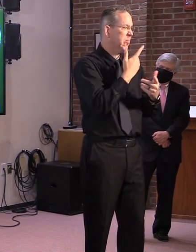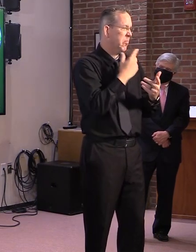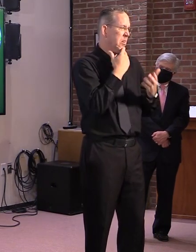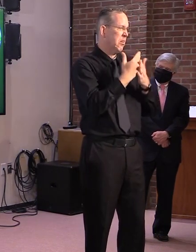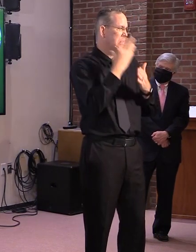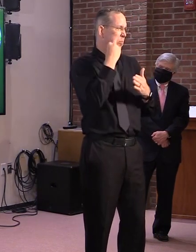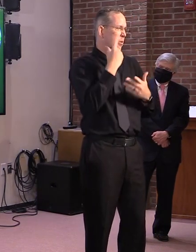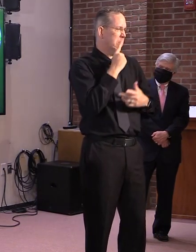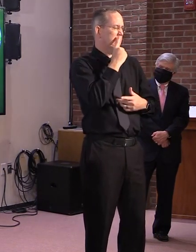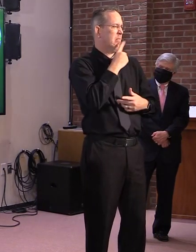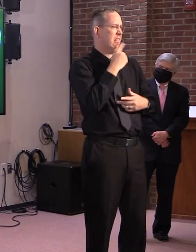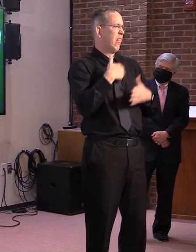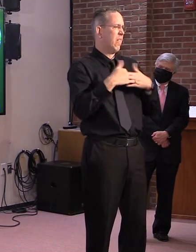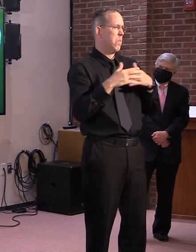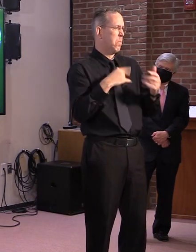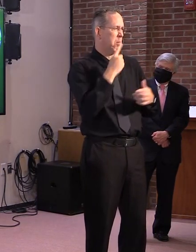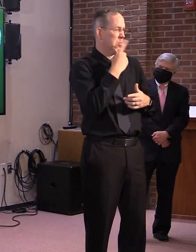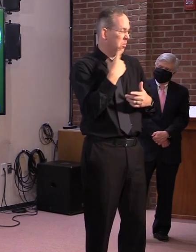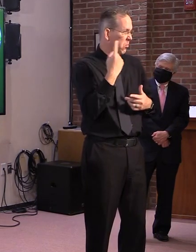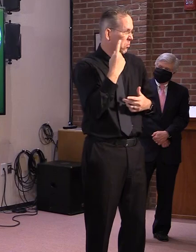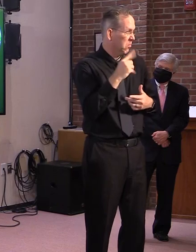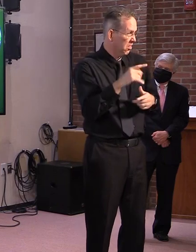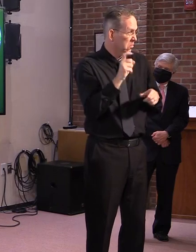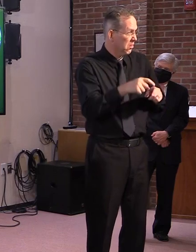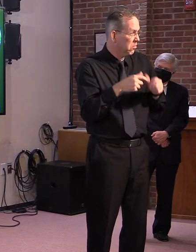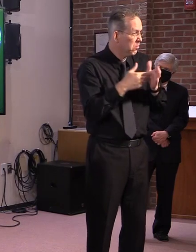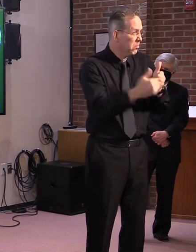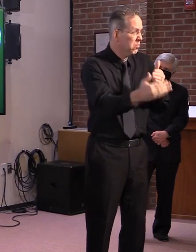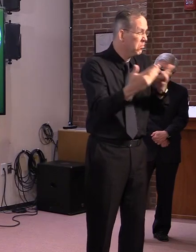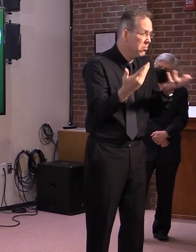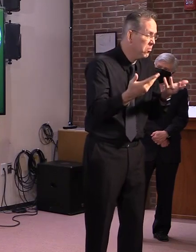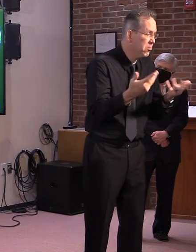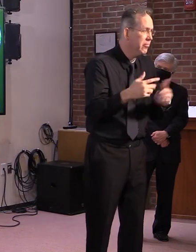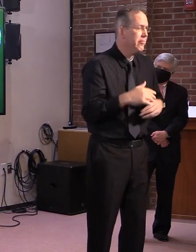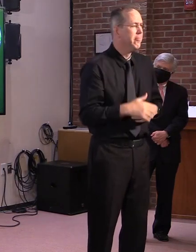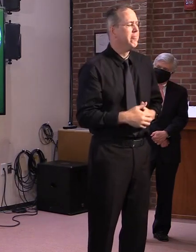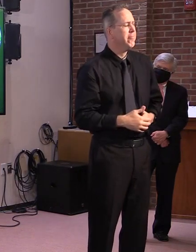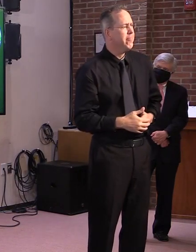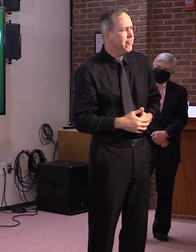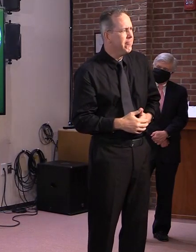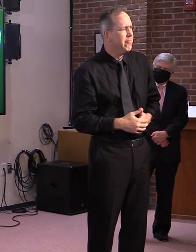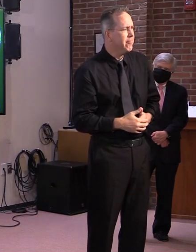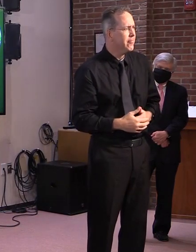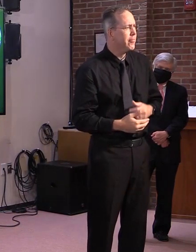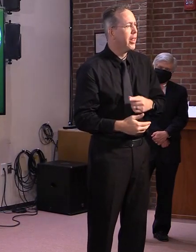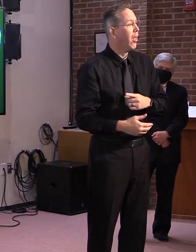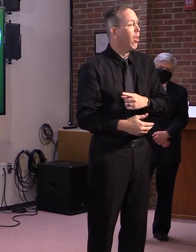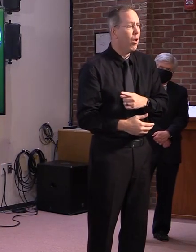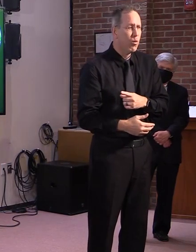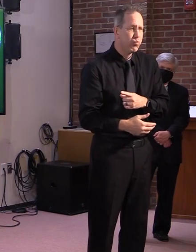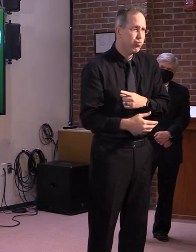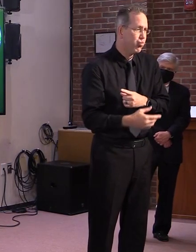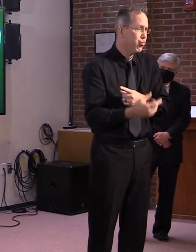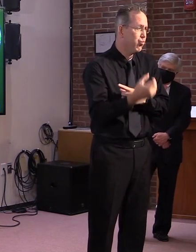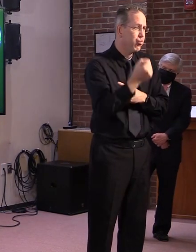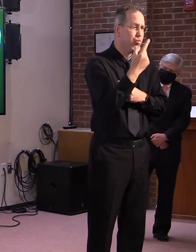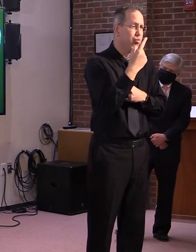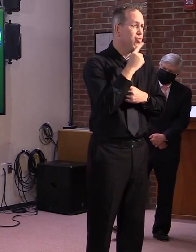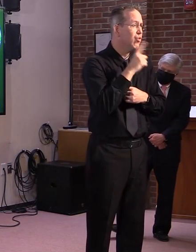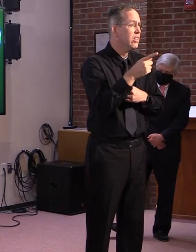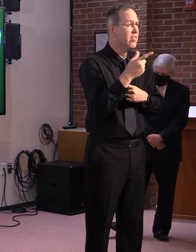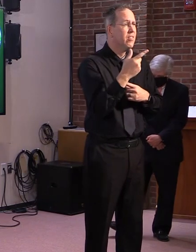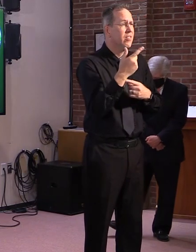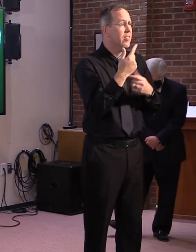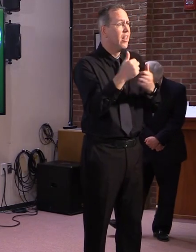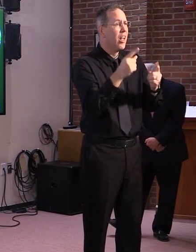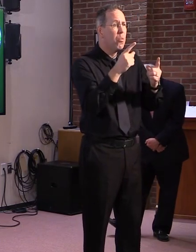for taking too long to ask it. You know, Joel, at this point in time, we are encouraging people, if you want a test, come get a test. I think that's